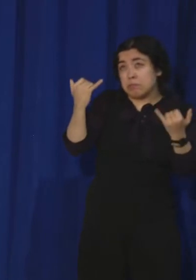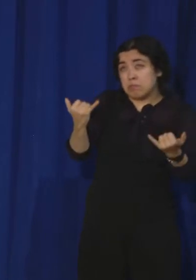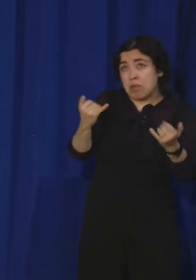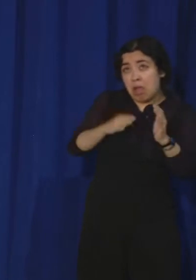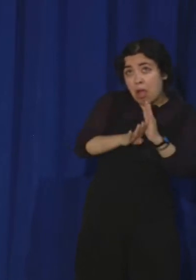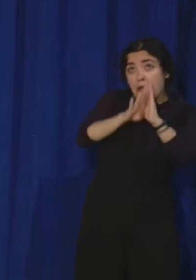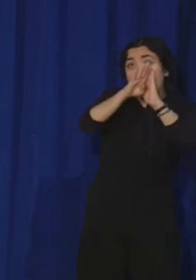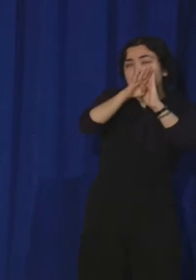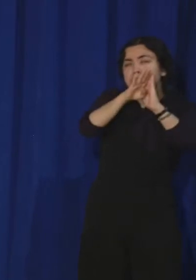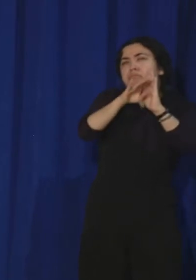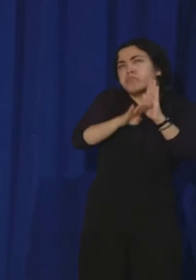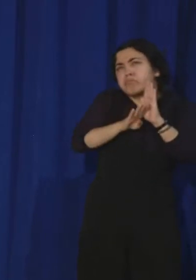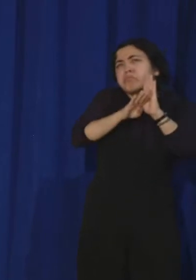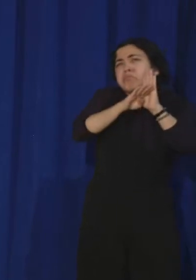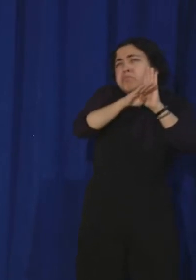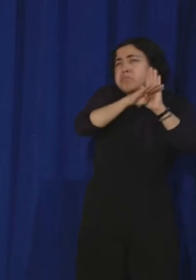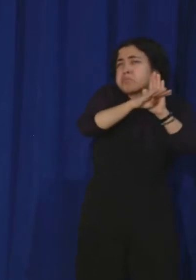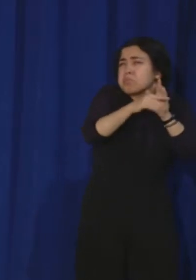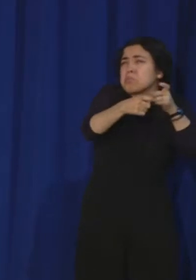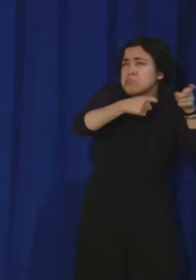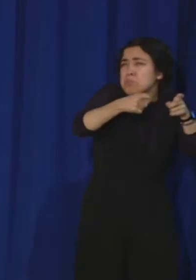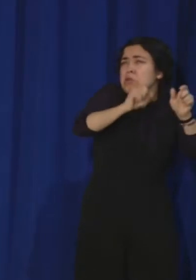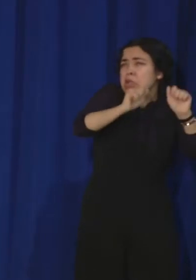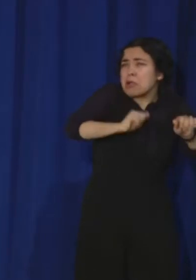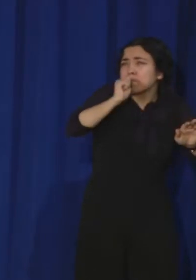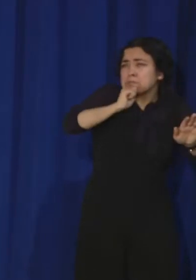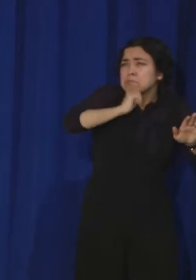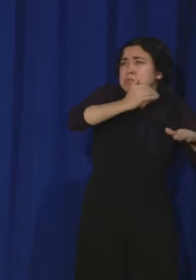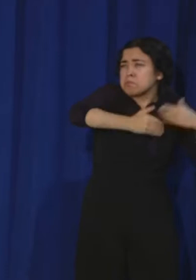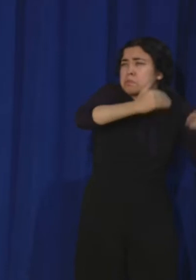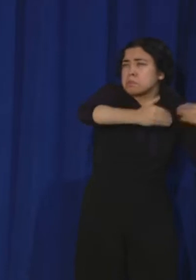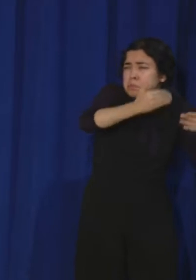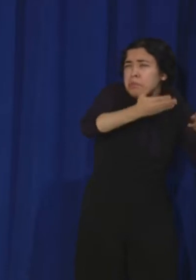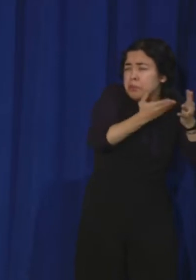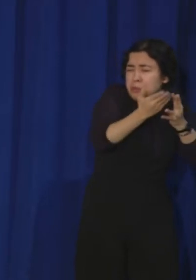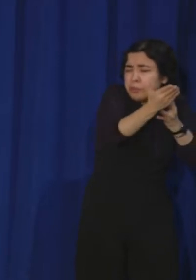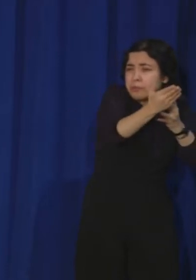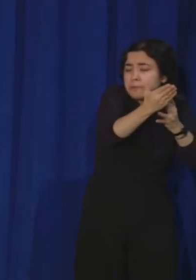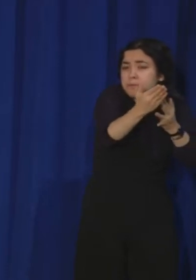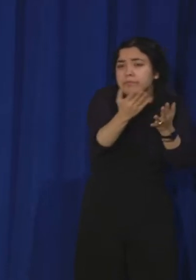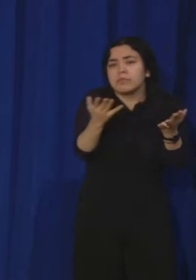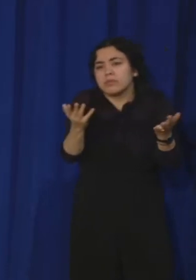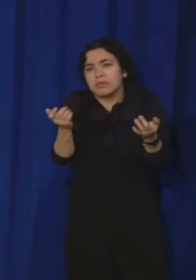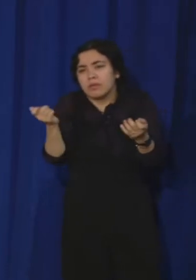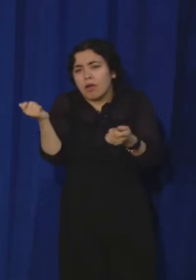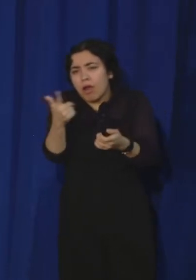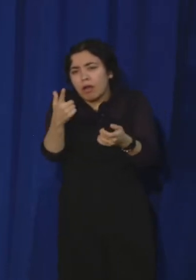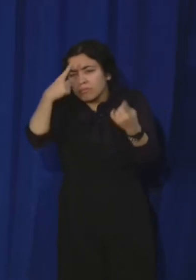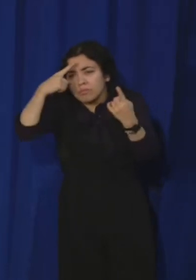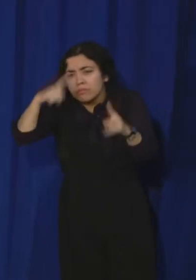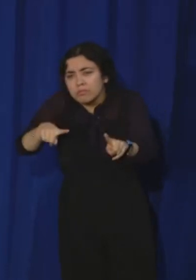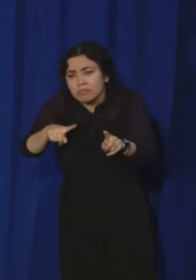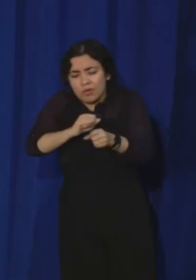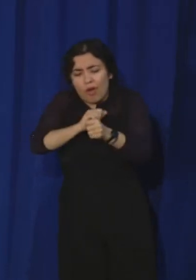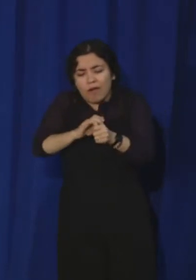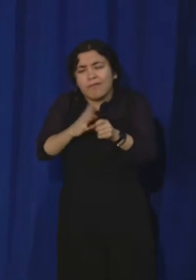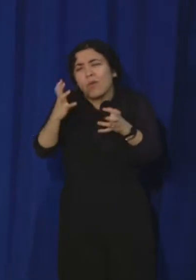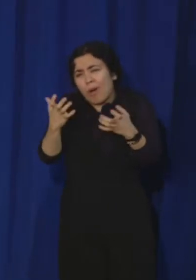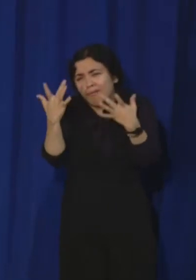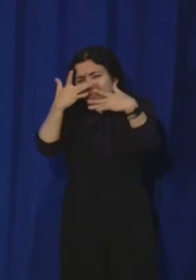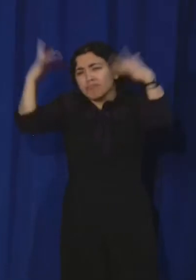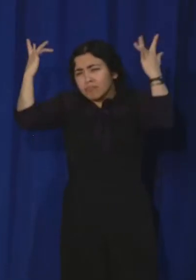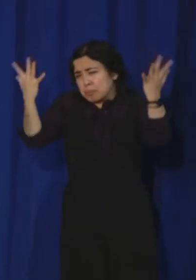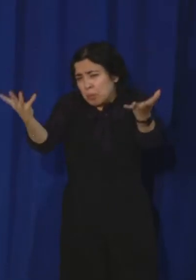manageable. And all any of us want is to get past COVID. It's a combination of taking